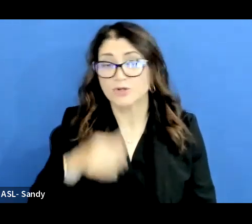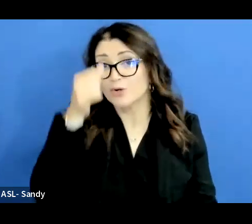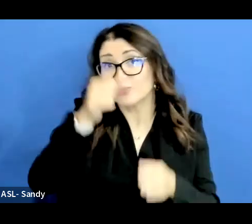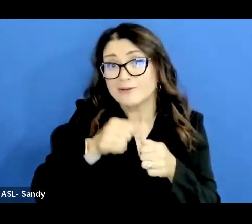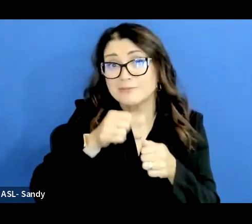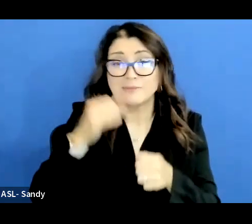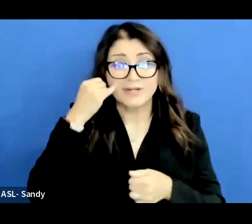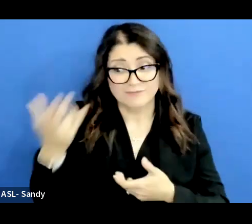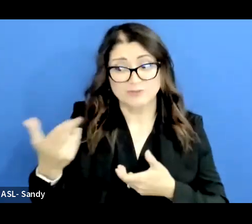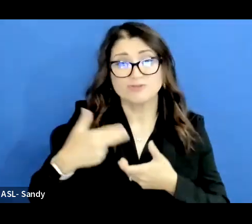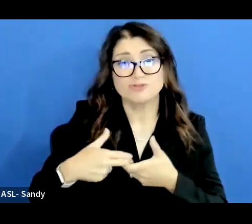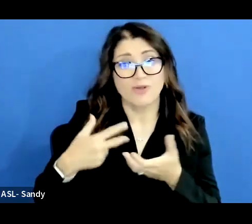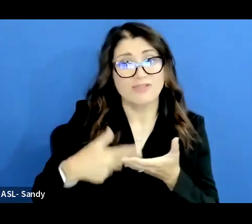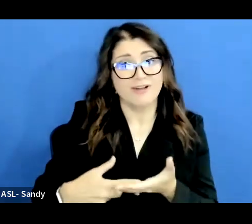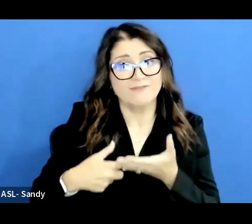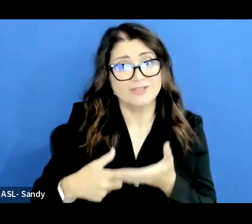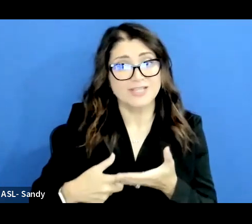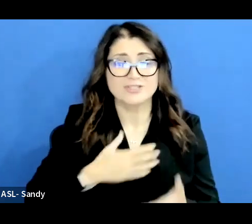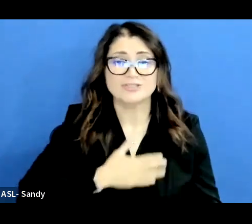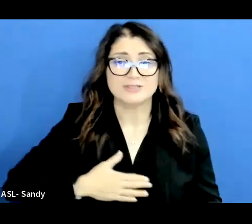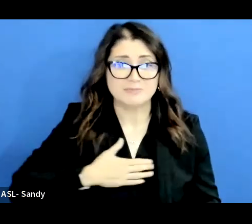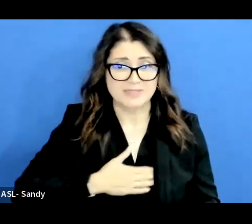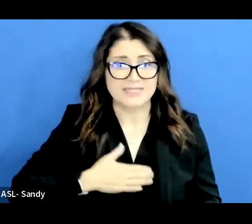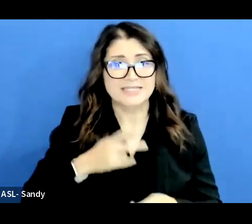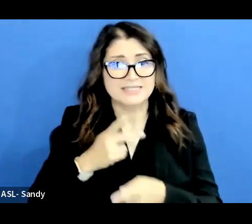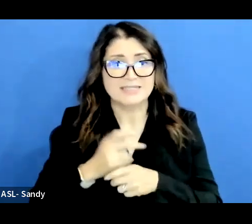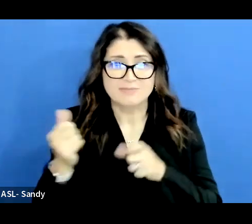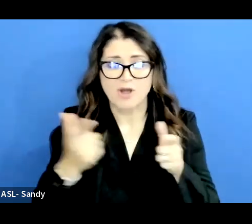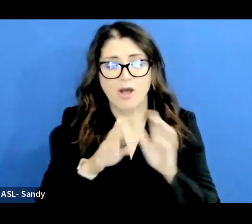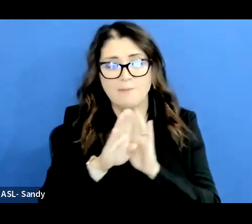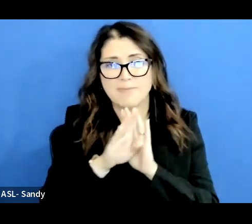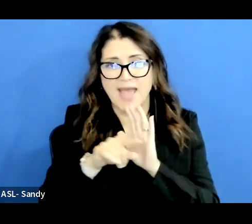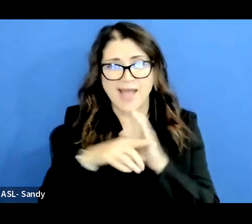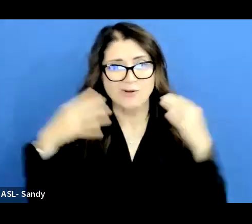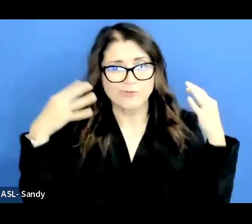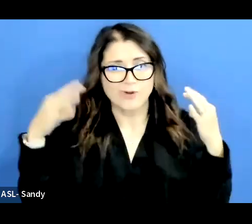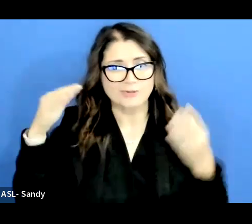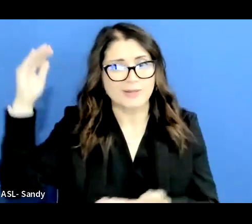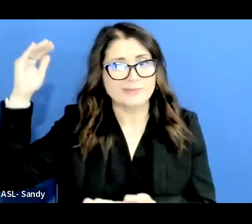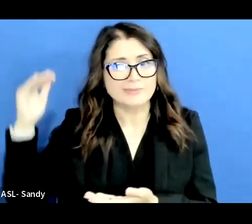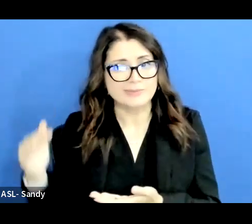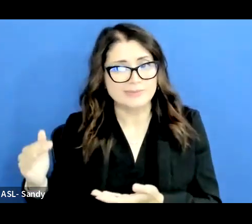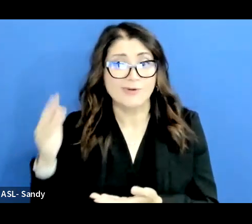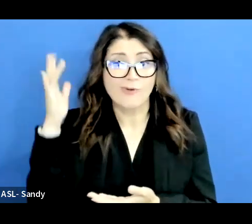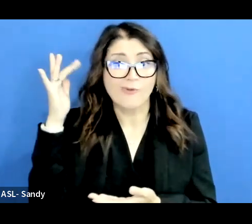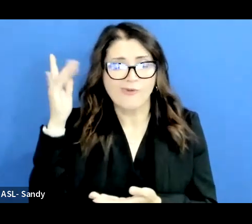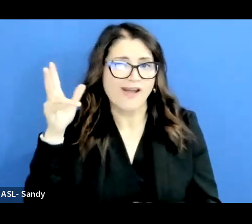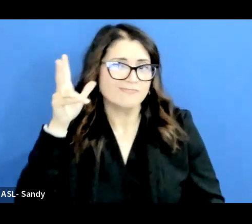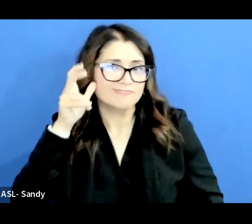the conversation, please keep all background noise down as much as possible so that we can hear you